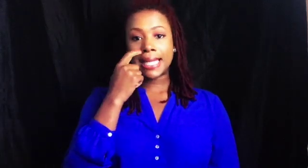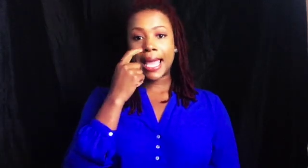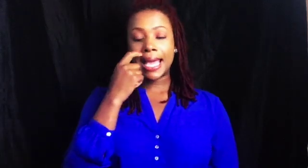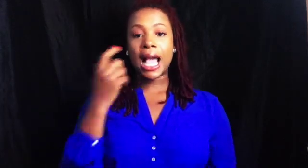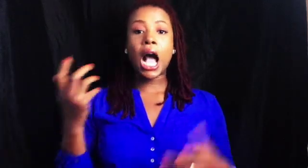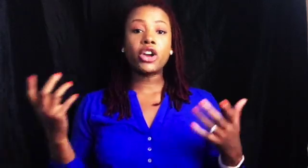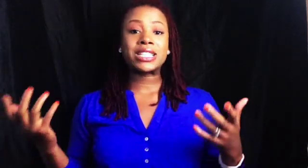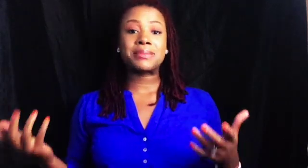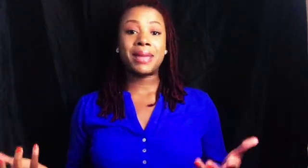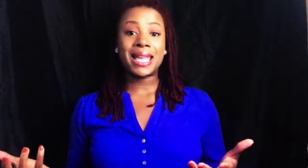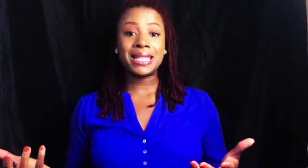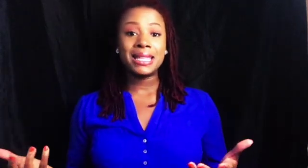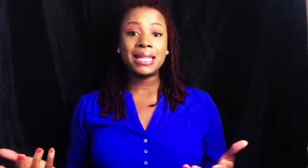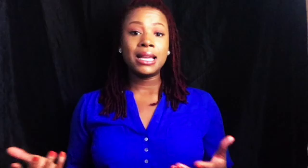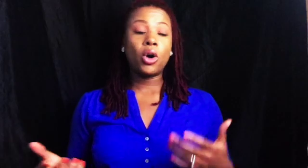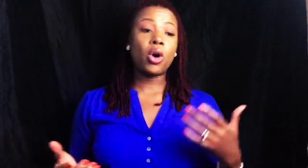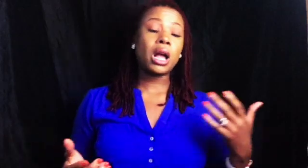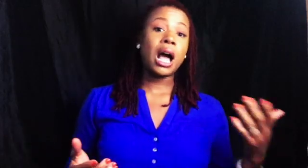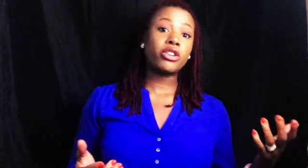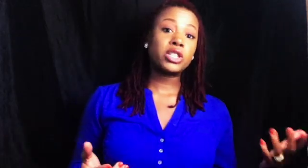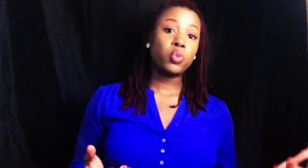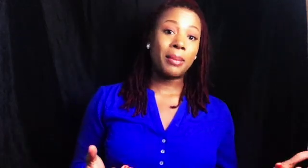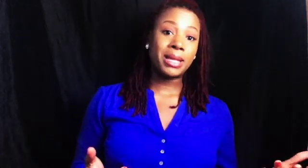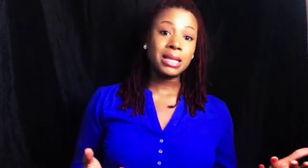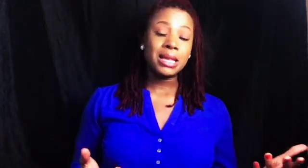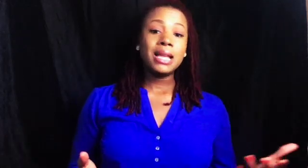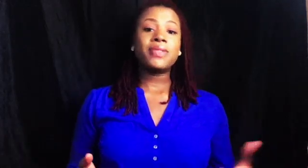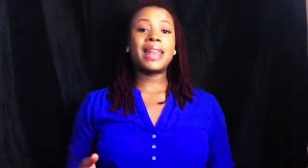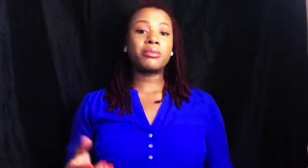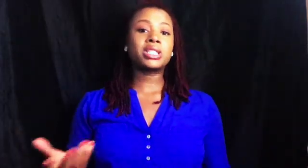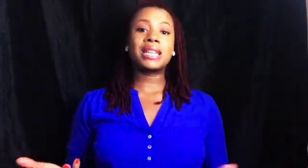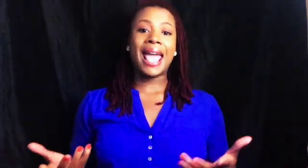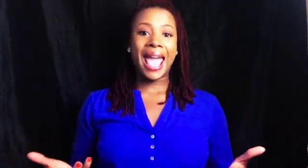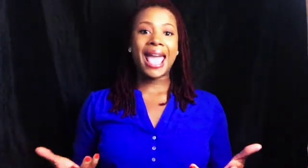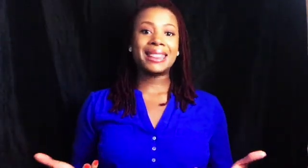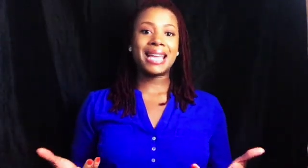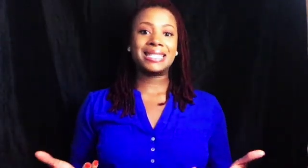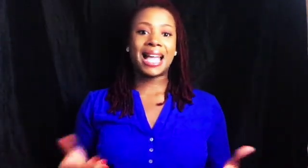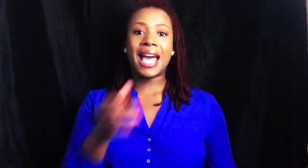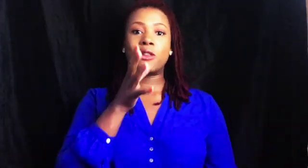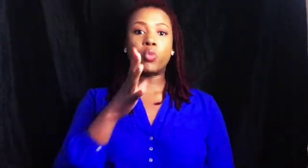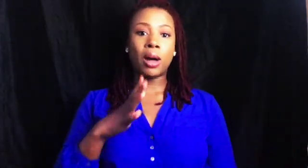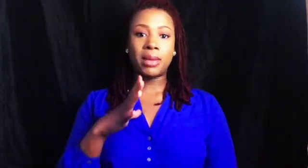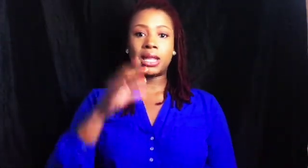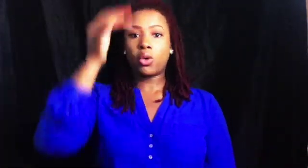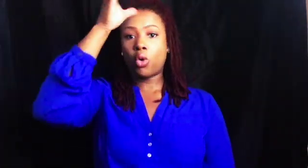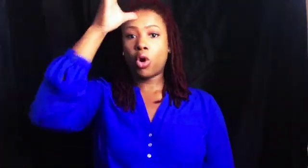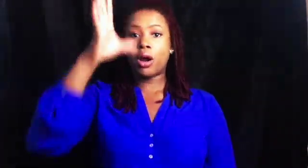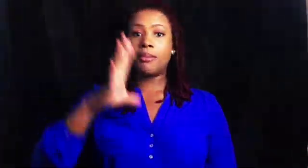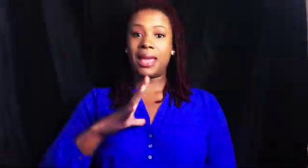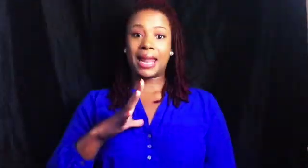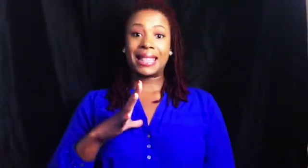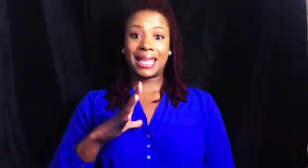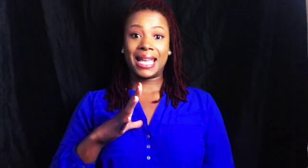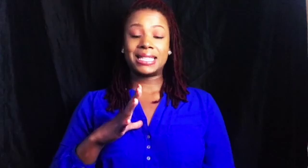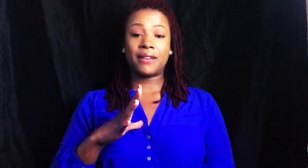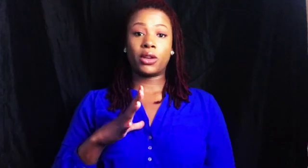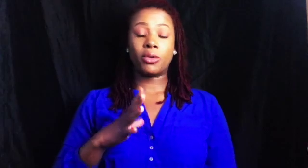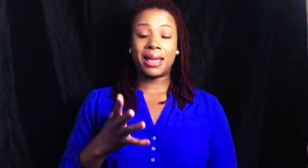say Congressman or Congresswoman, then I'm just going to add that sign woman or men at the end of it, or man at the